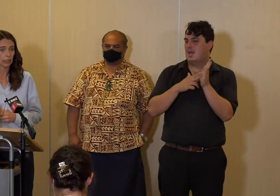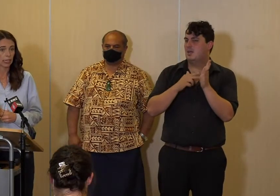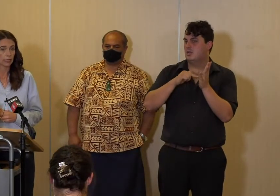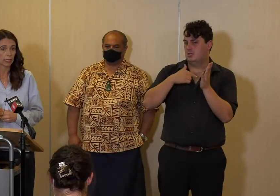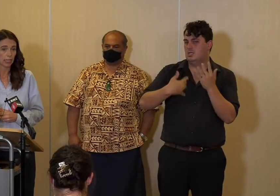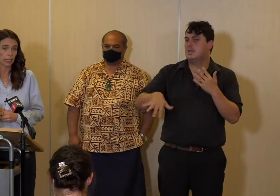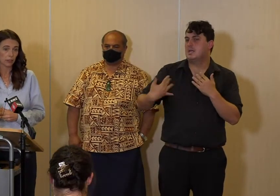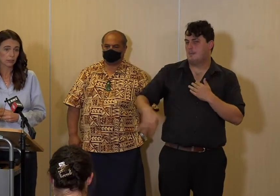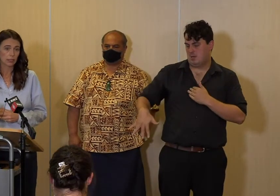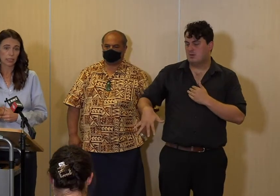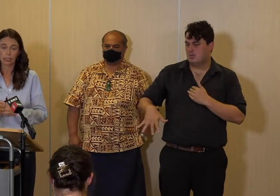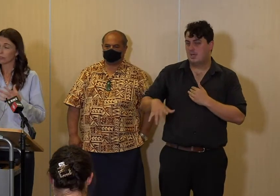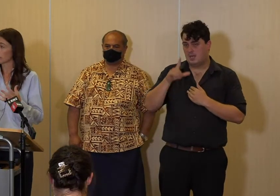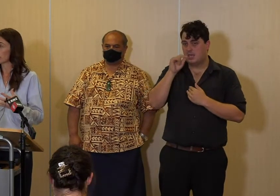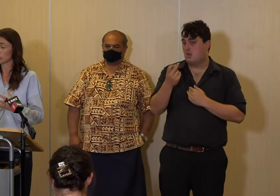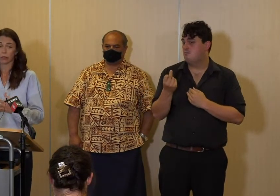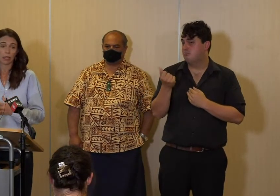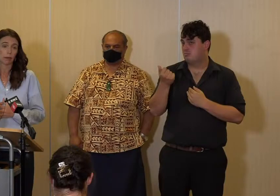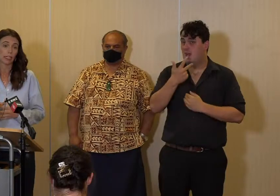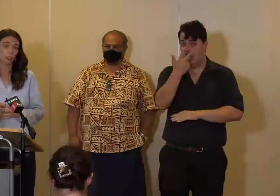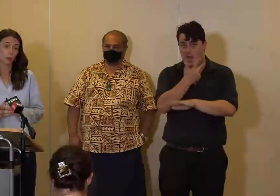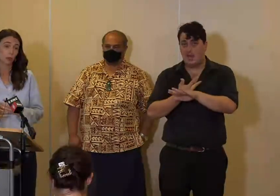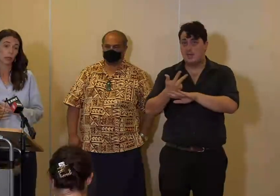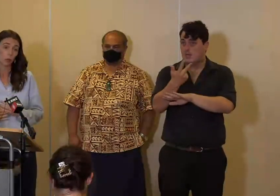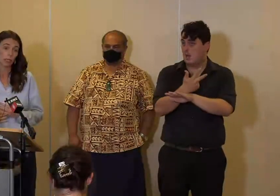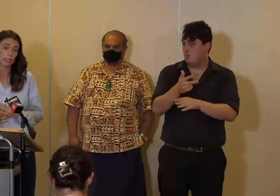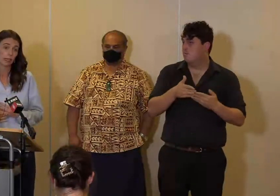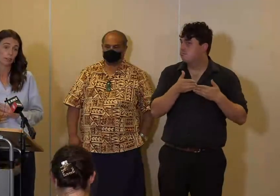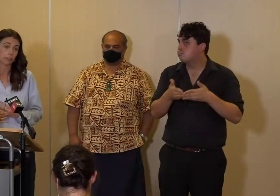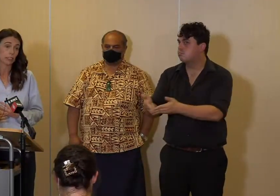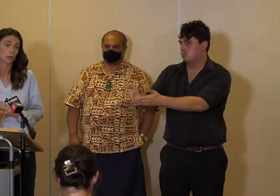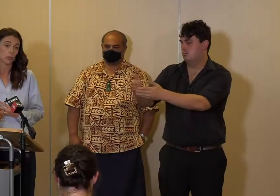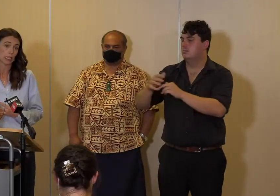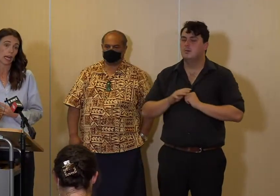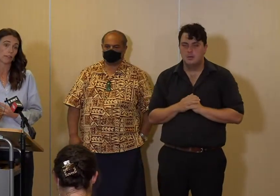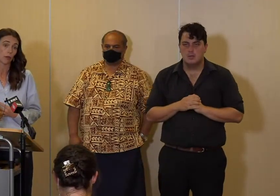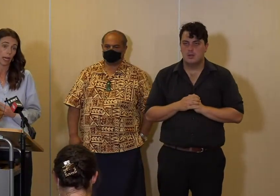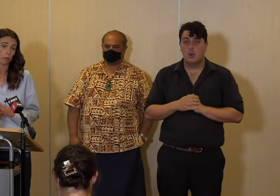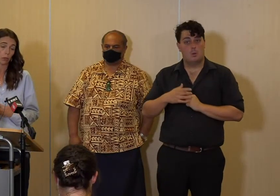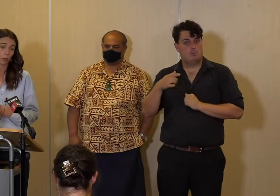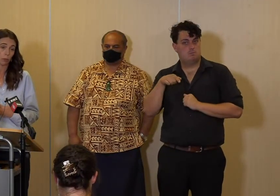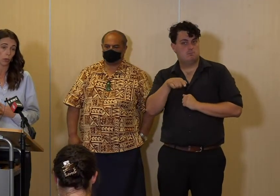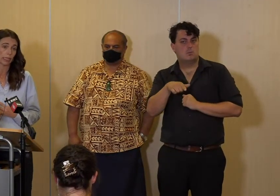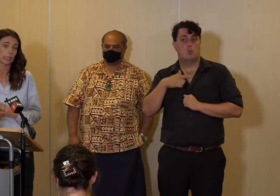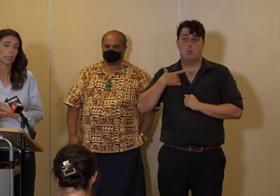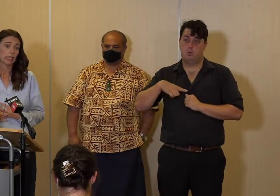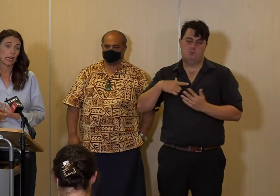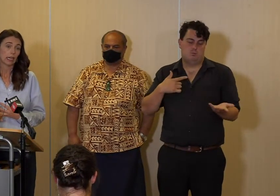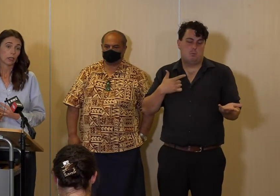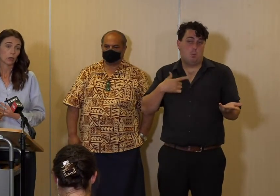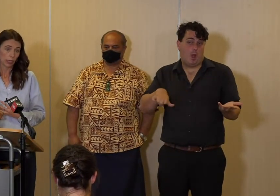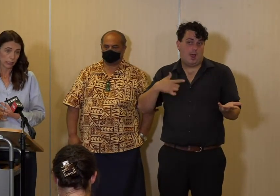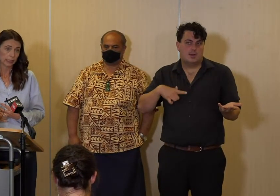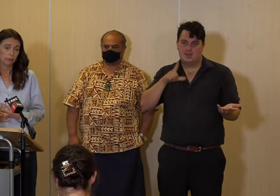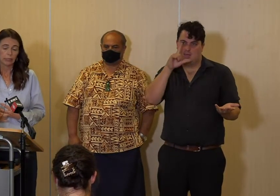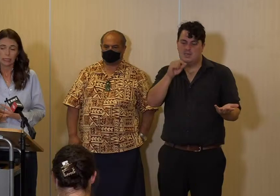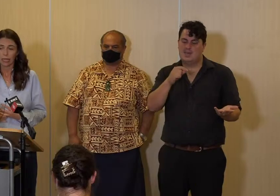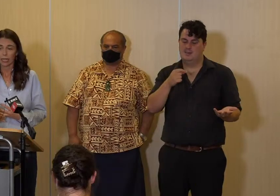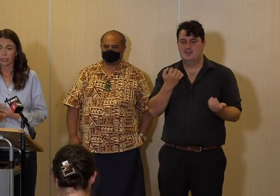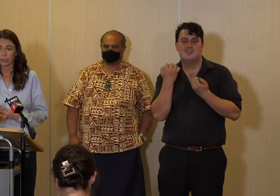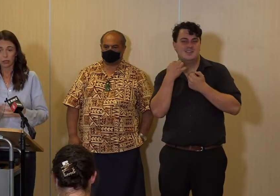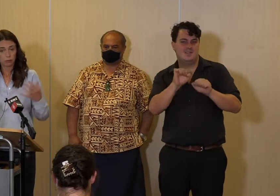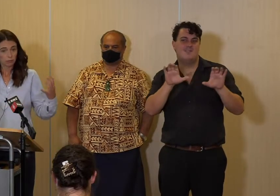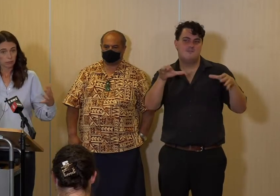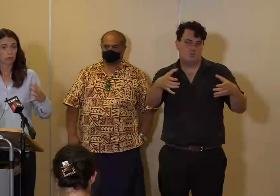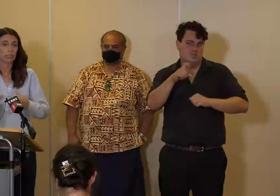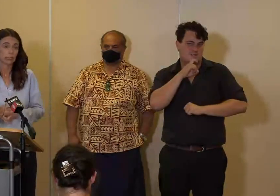as little as 8 hours, and it's very much around making sure that we always have Defence Force staff who are able to deploy quickly.